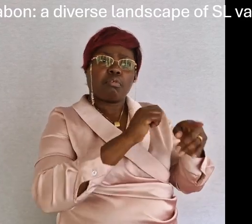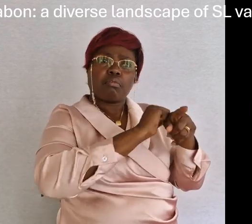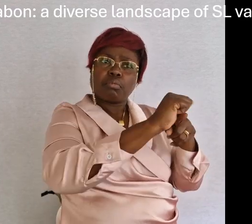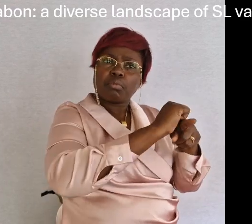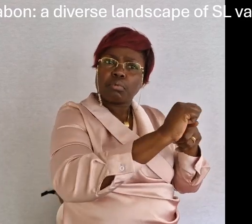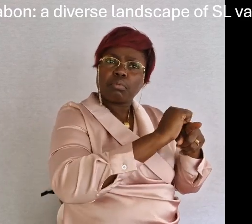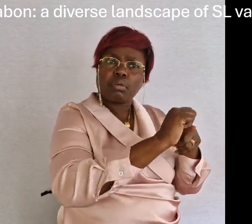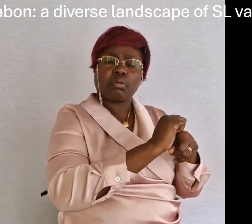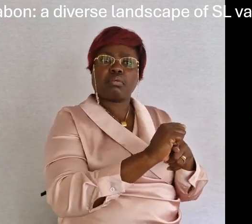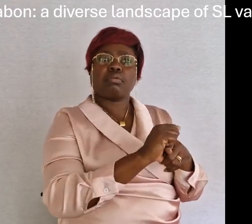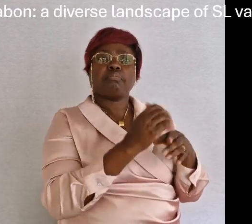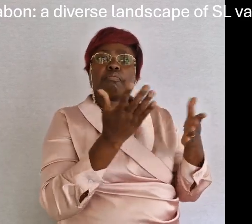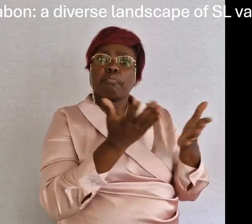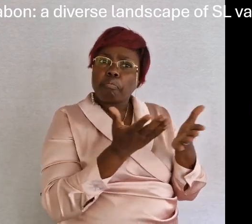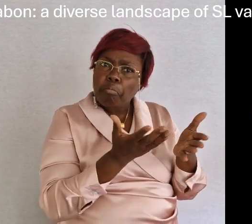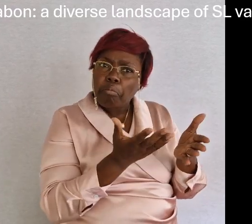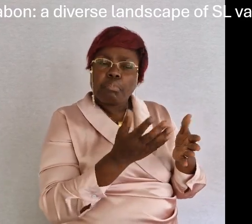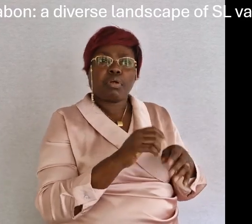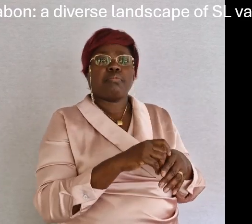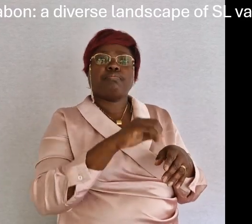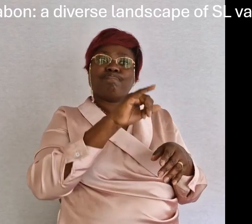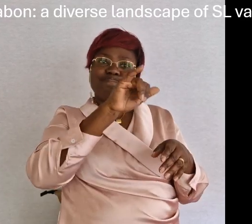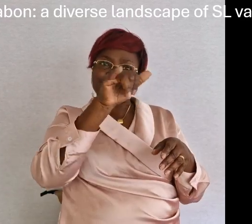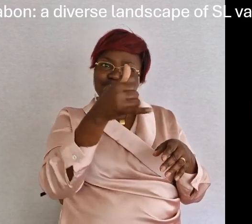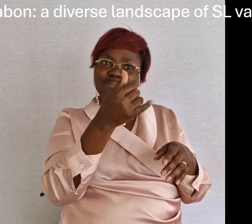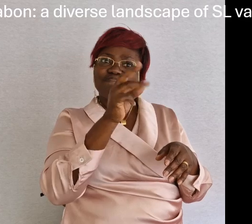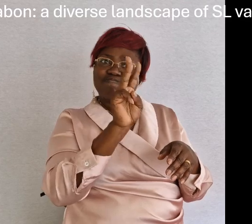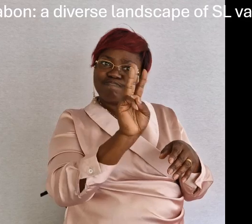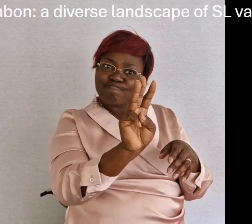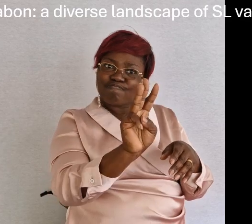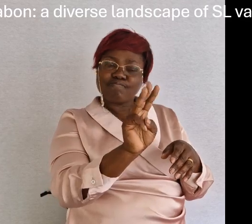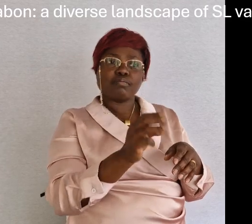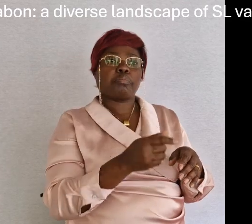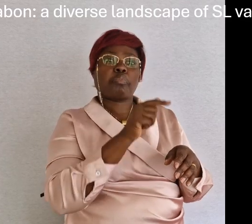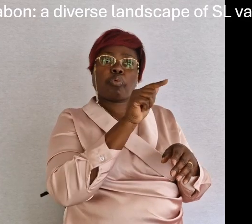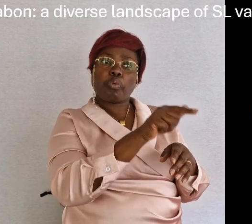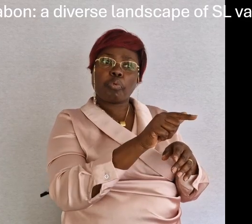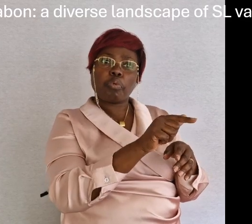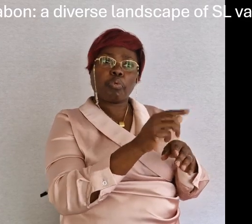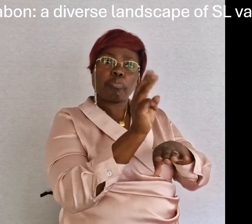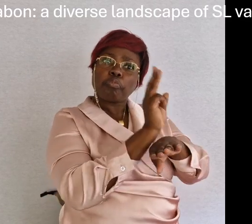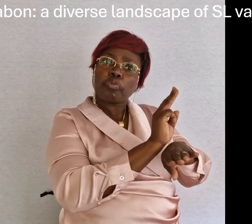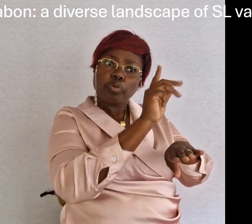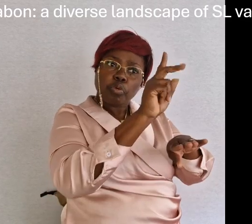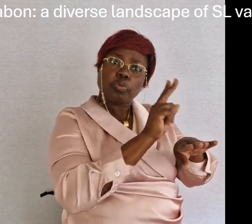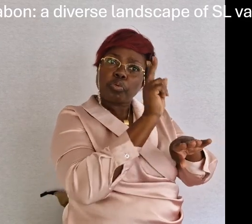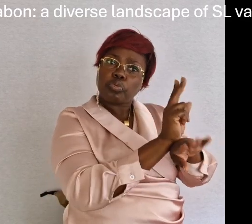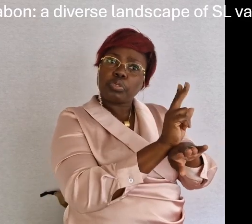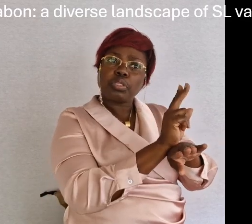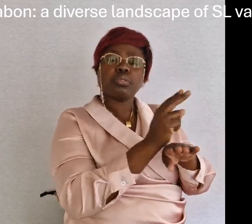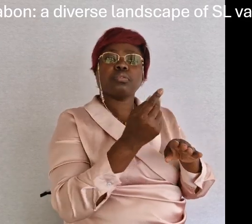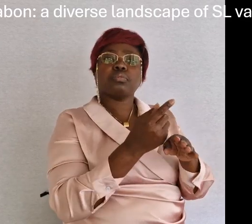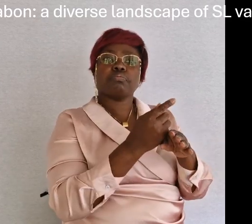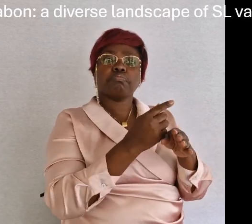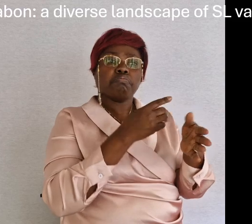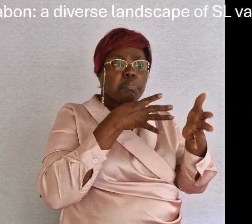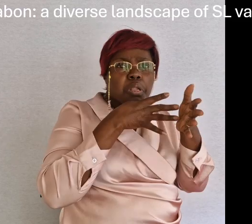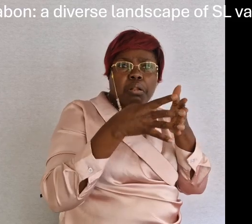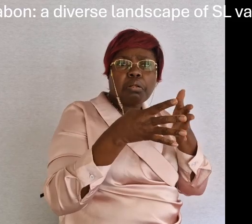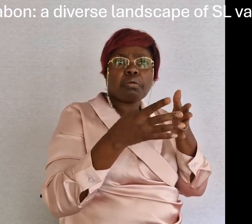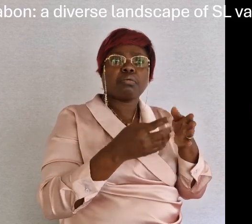interpreters that was being trained by Jehovah's Witness. And what were they trained in? Well, basically in